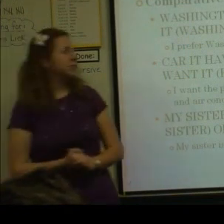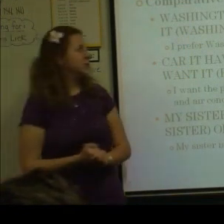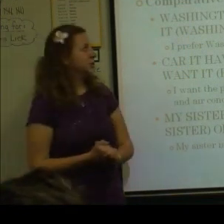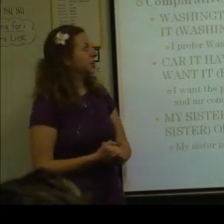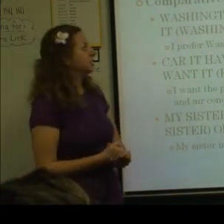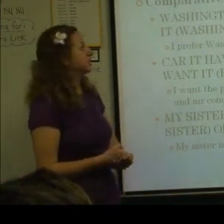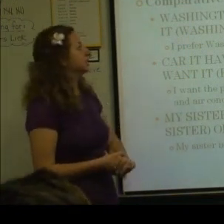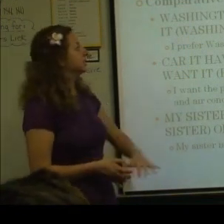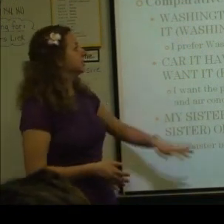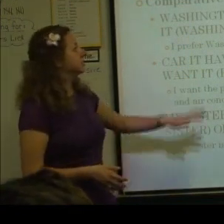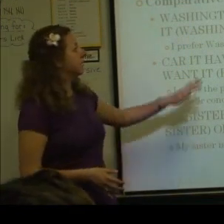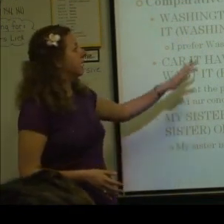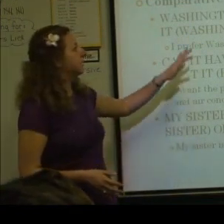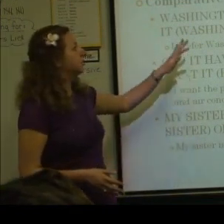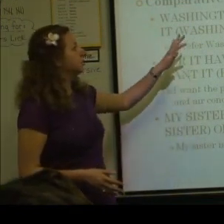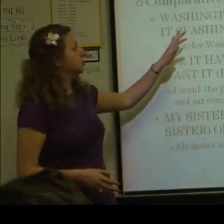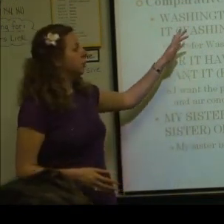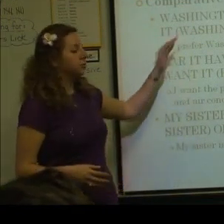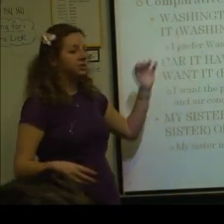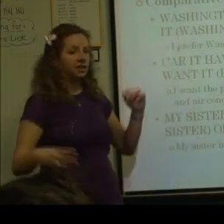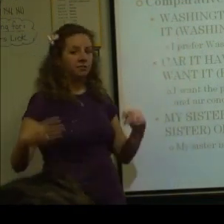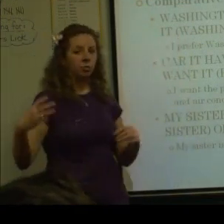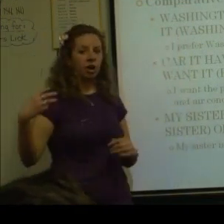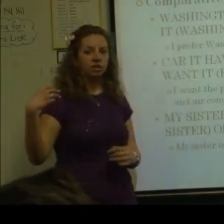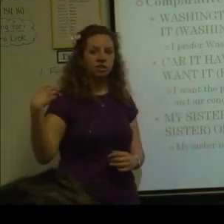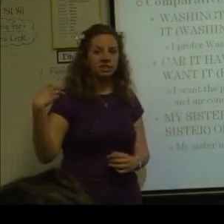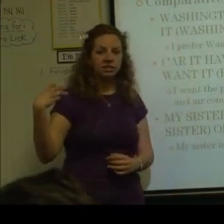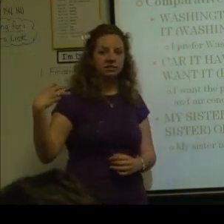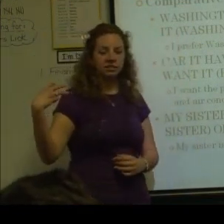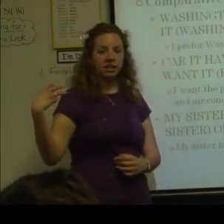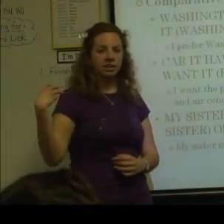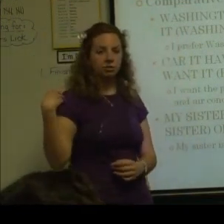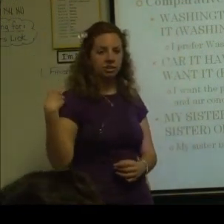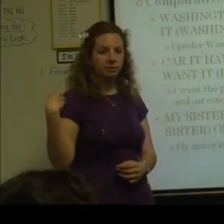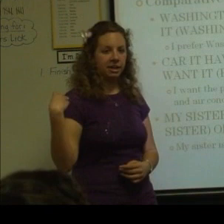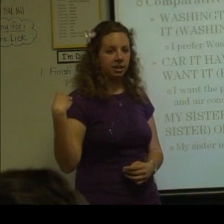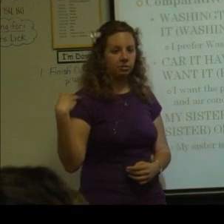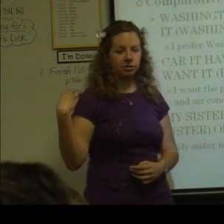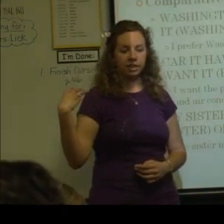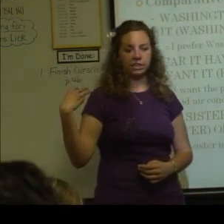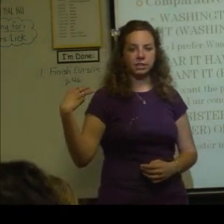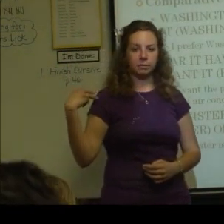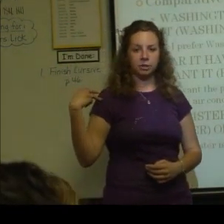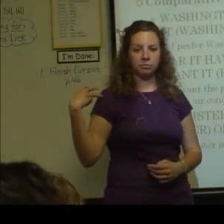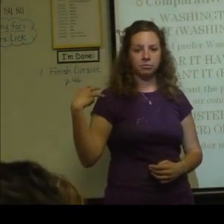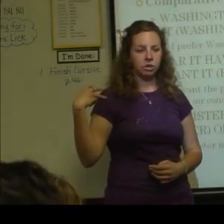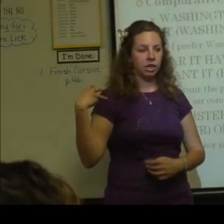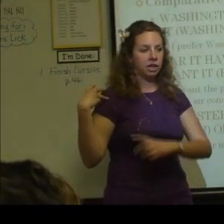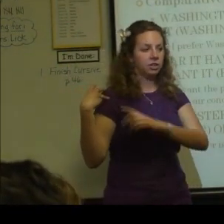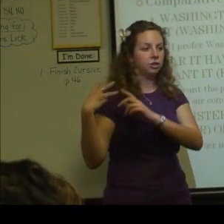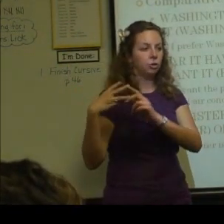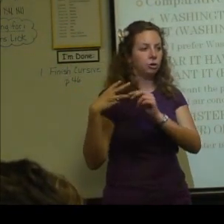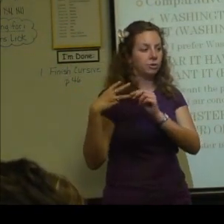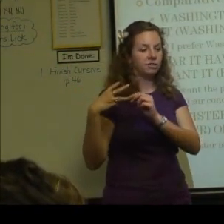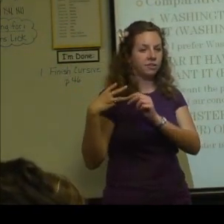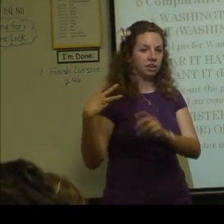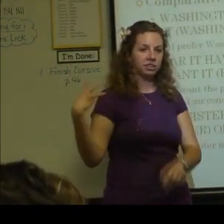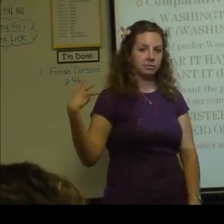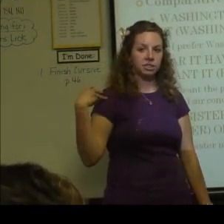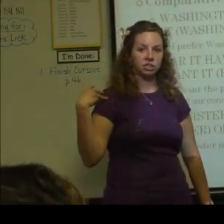so here are sentences. Okay, so the sign for Washington is going to be here with like a W, and your ring finger is going to be touching